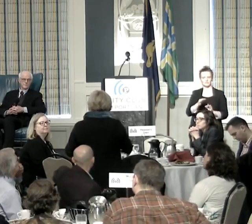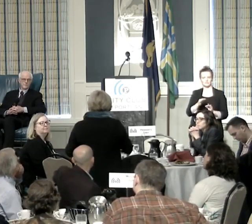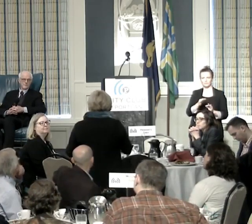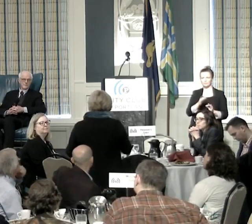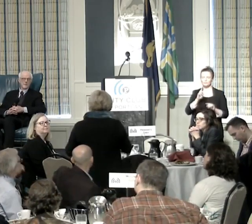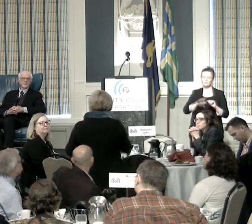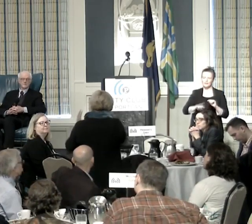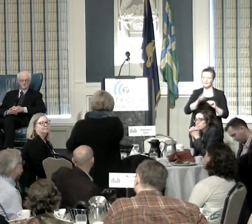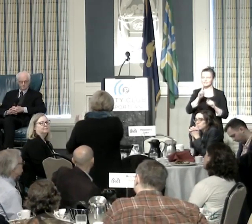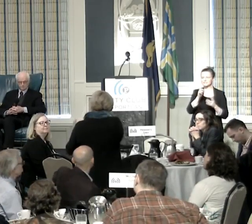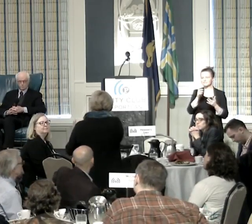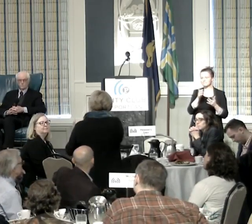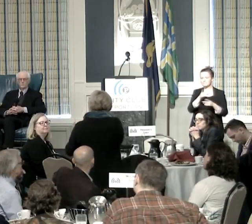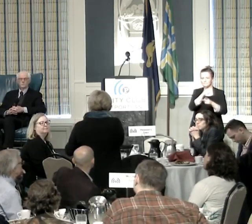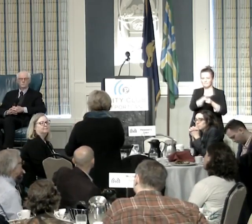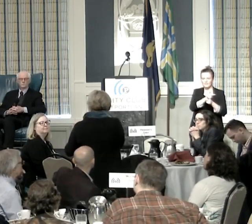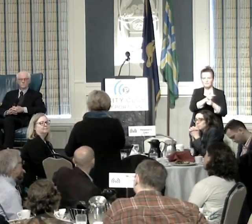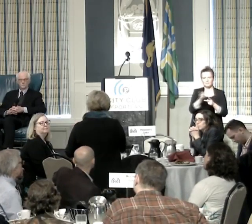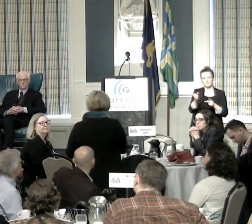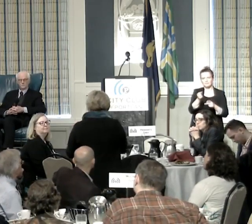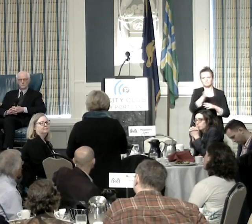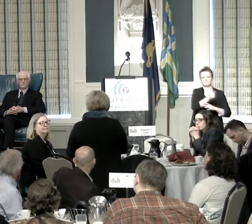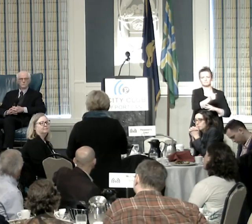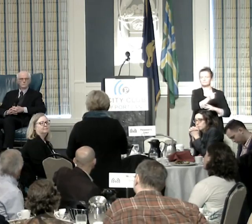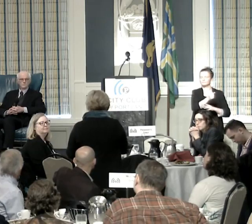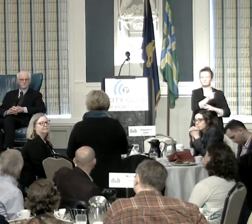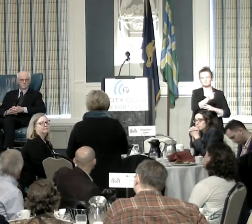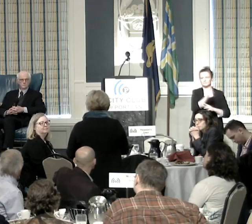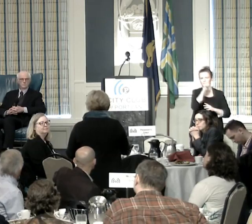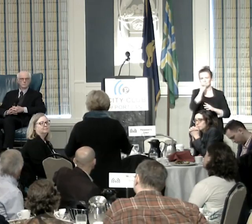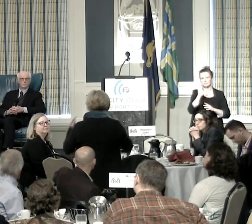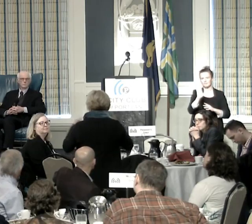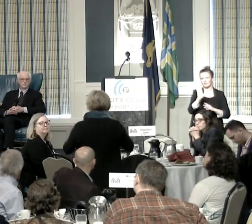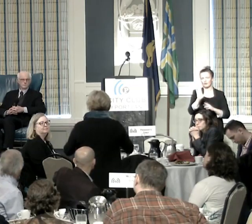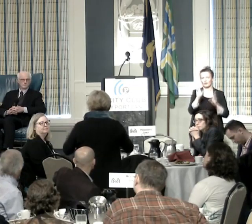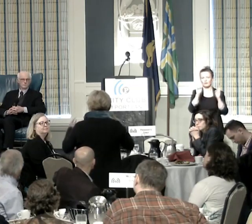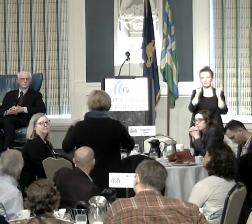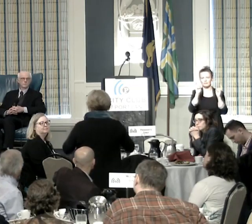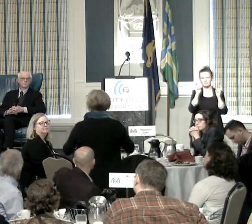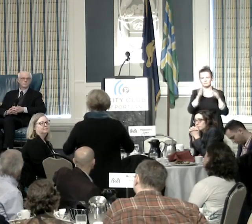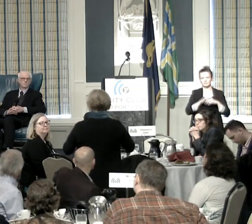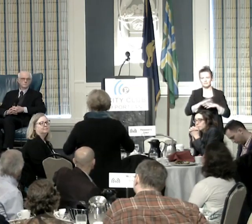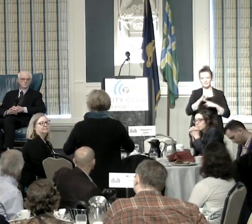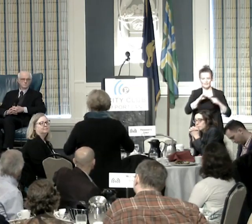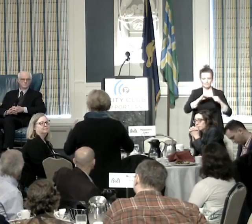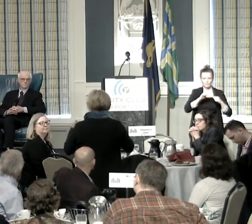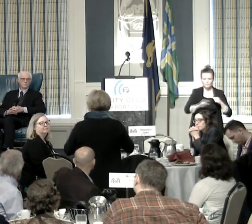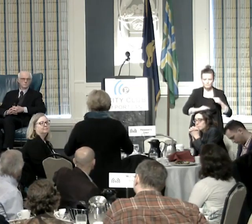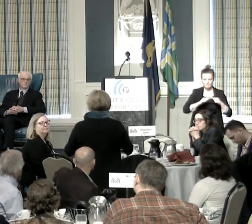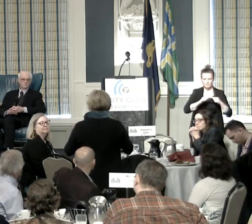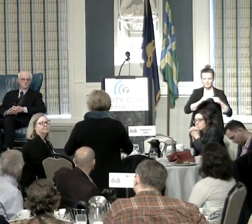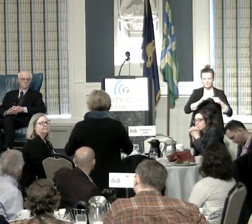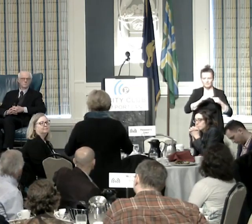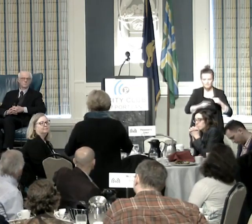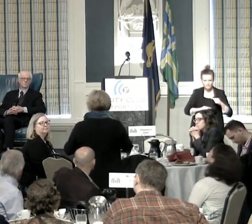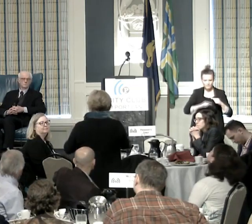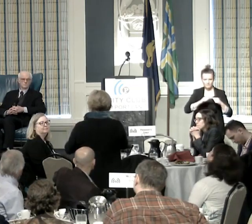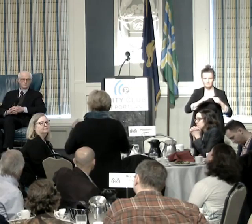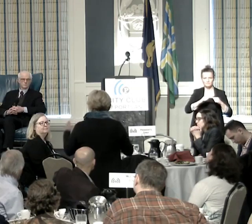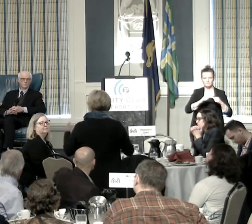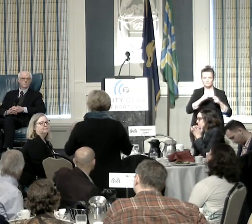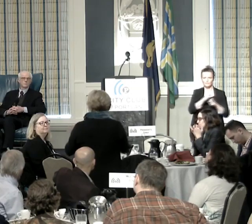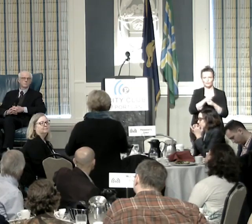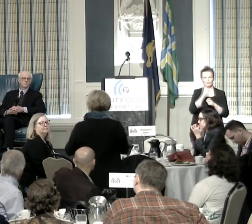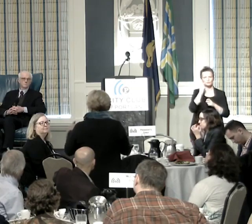own, or you can't keep them in that place because of their condition. That loop is a really hard thing to watch,